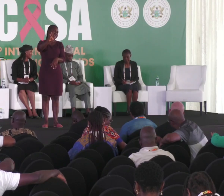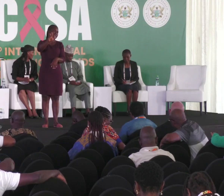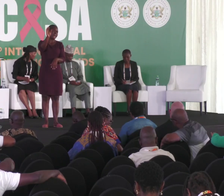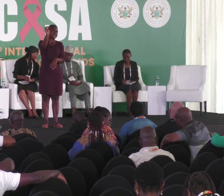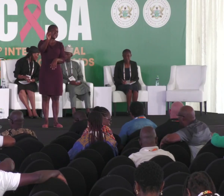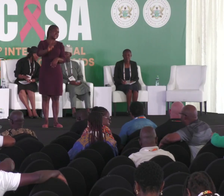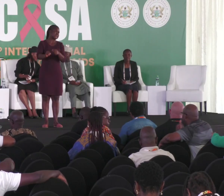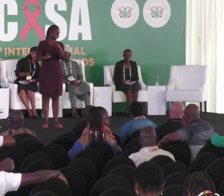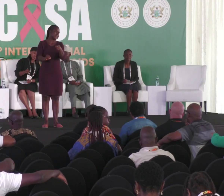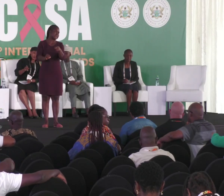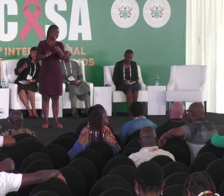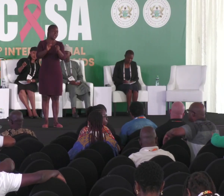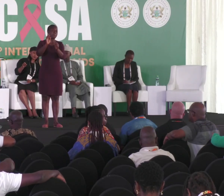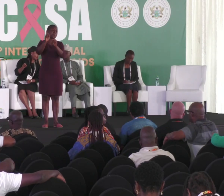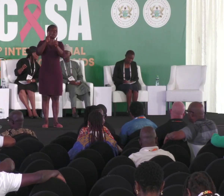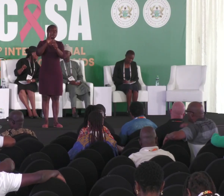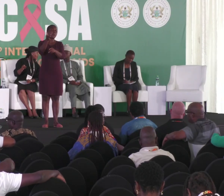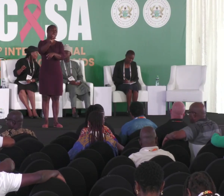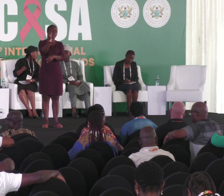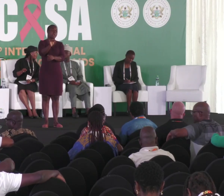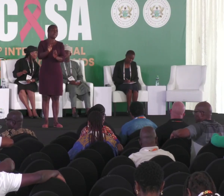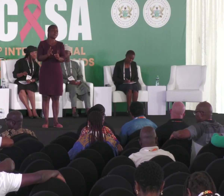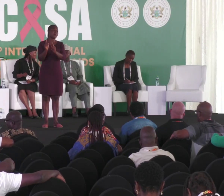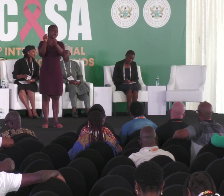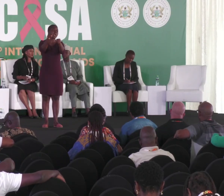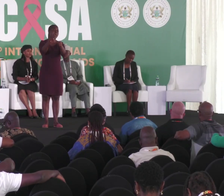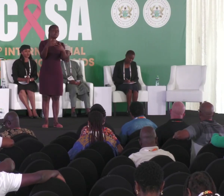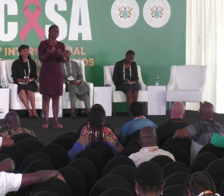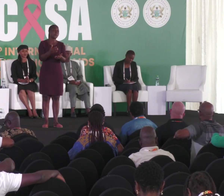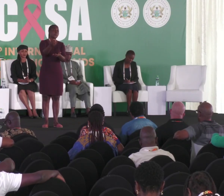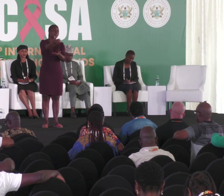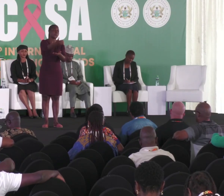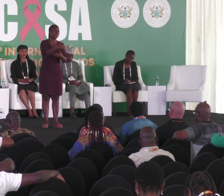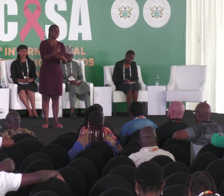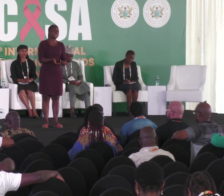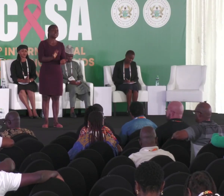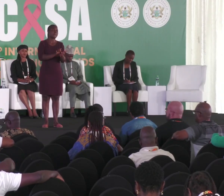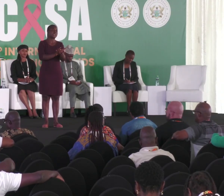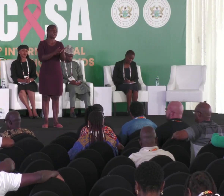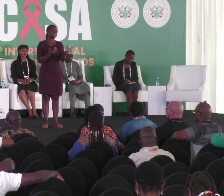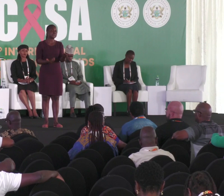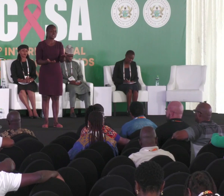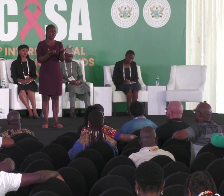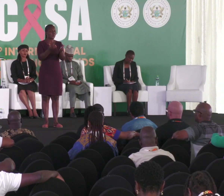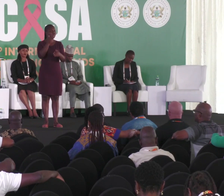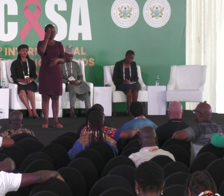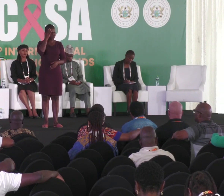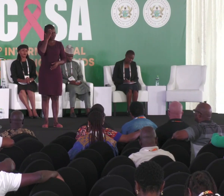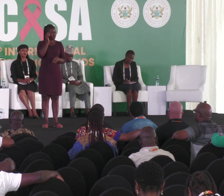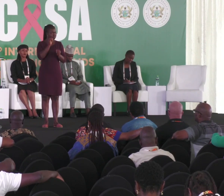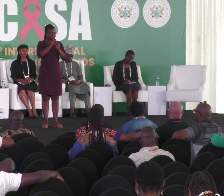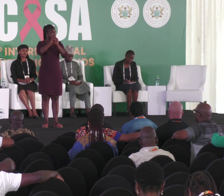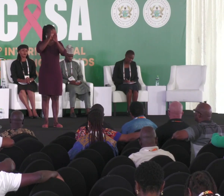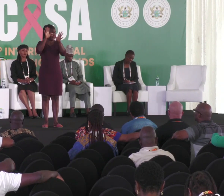participants still coming for refill. I wanted to find out